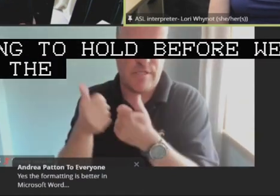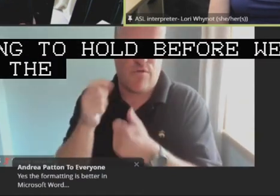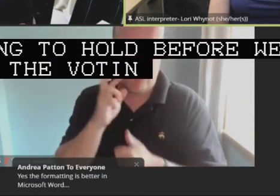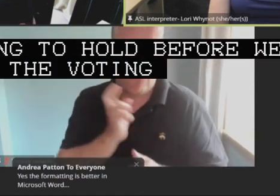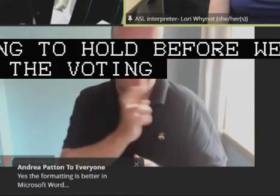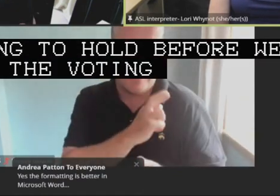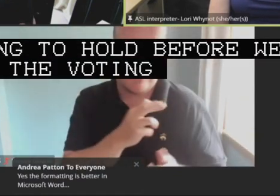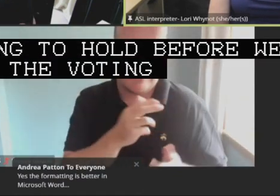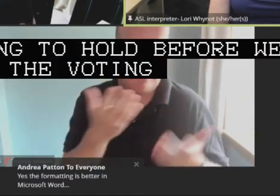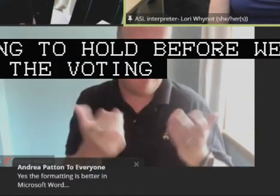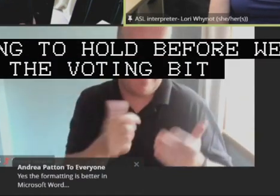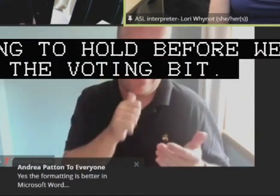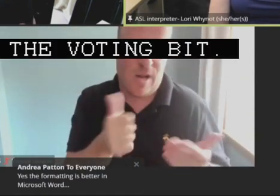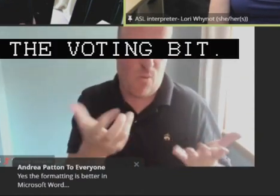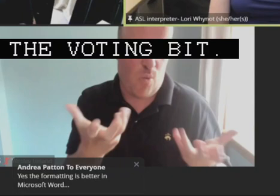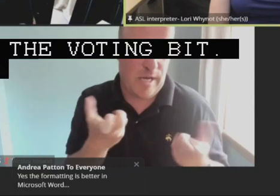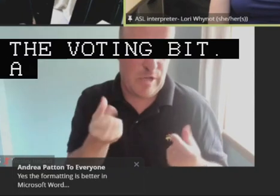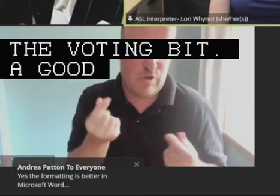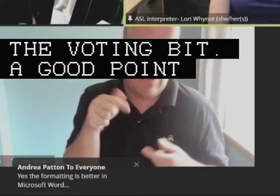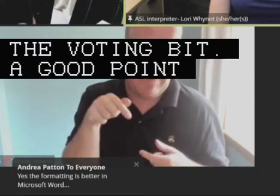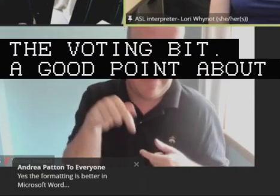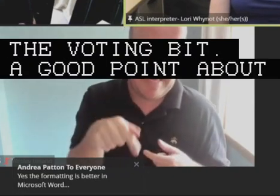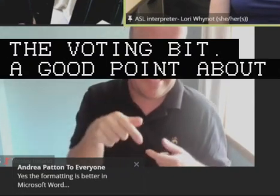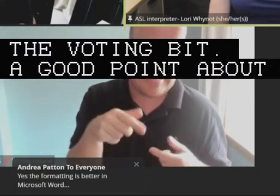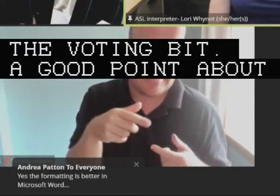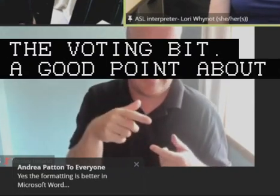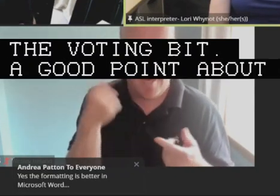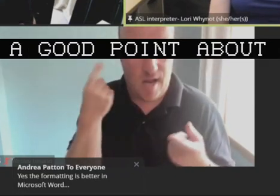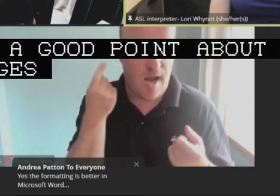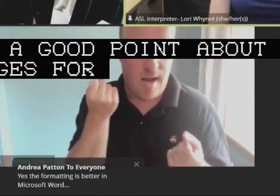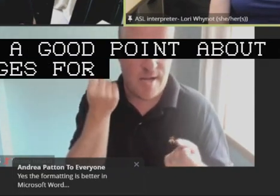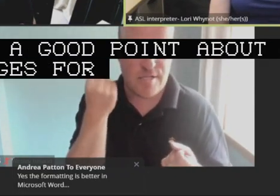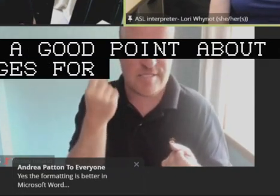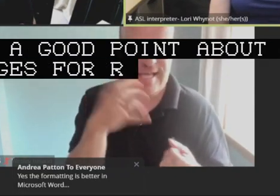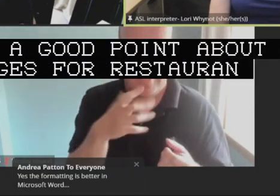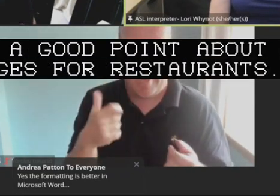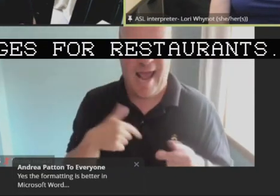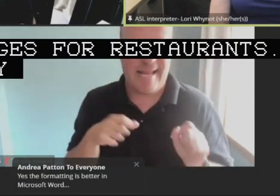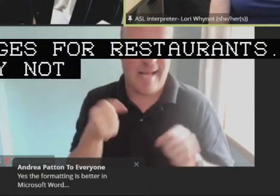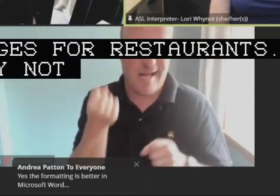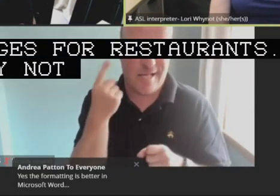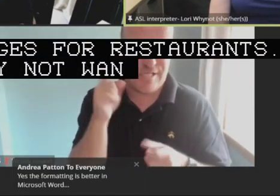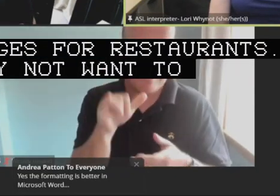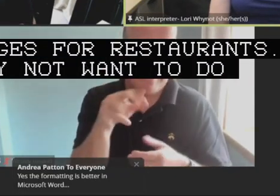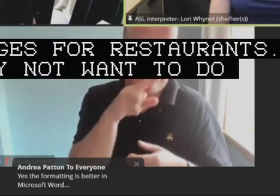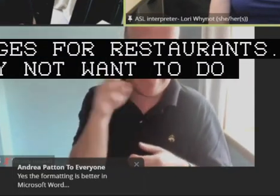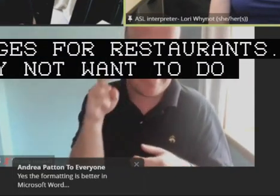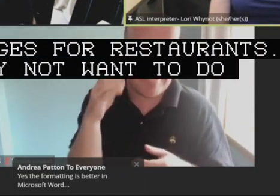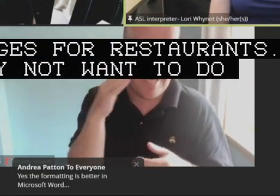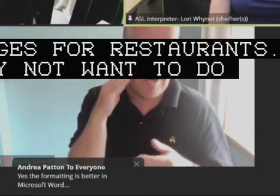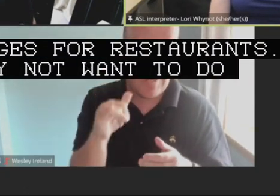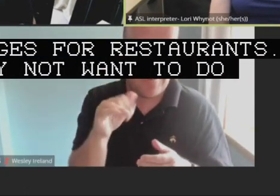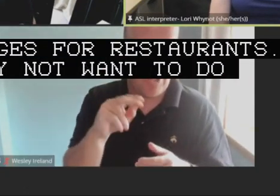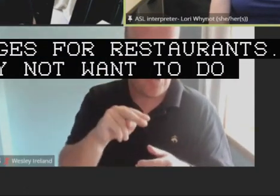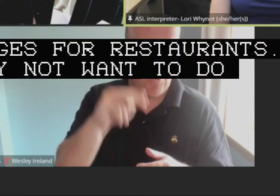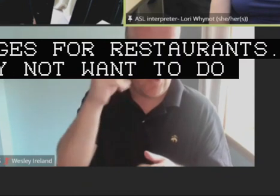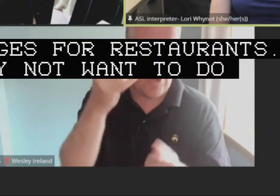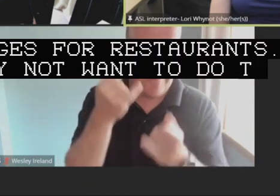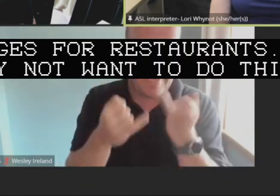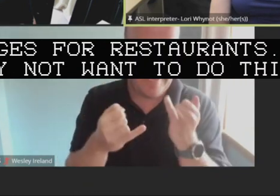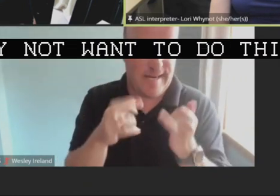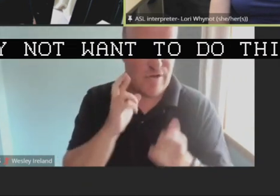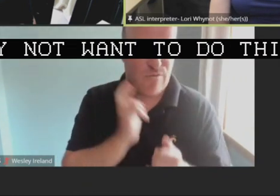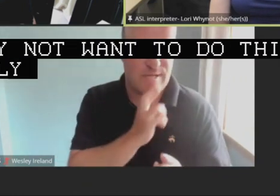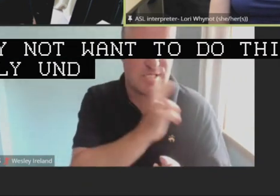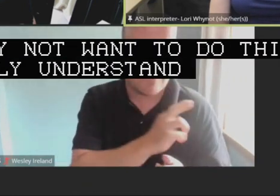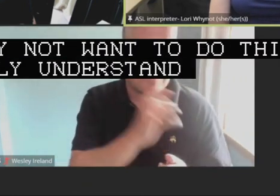point about the challenges for restaurants. They may not want to do this, and I totally understand that. And I can understand that